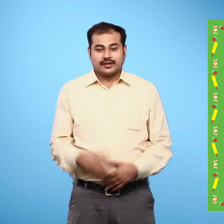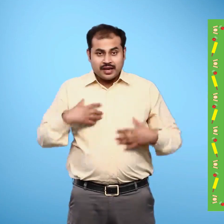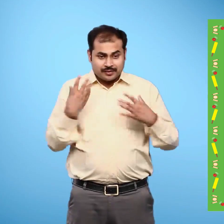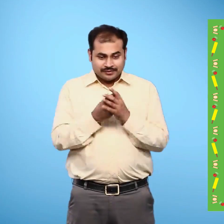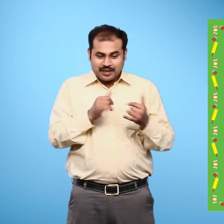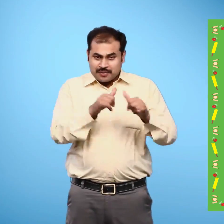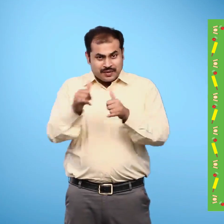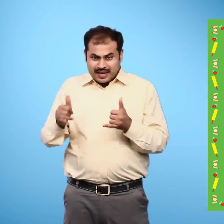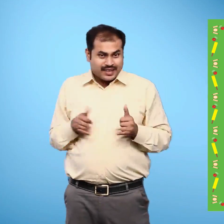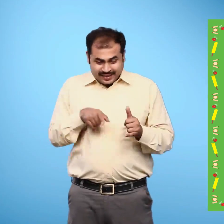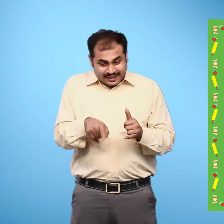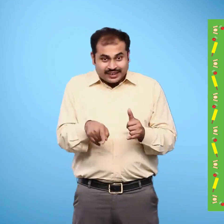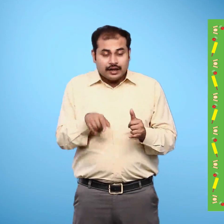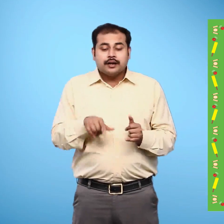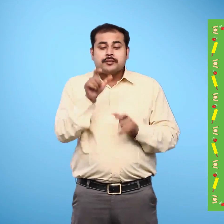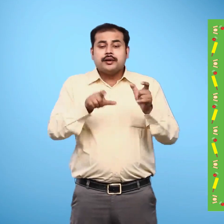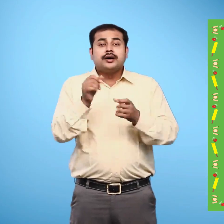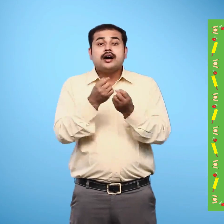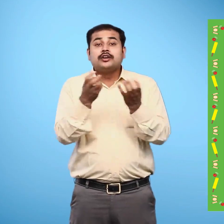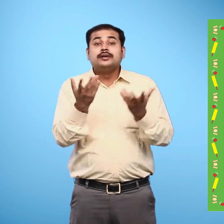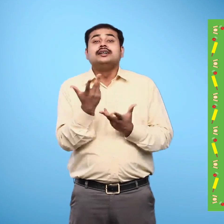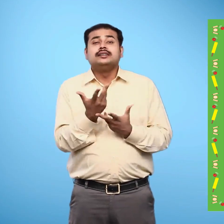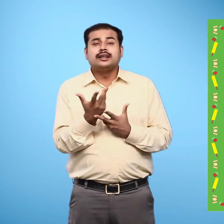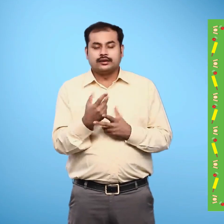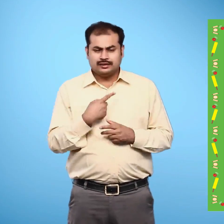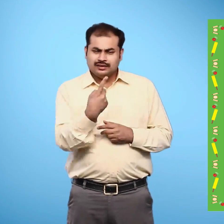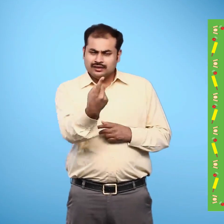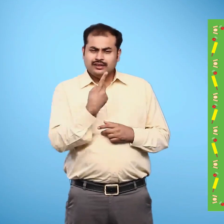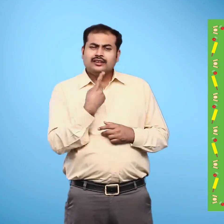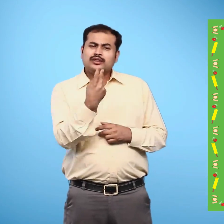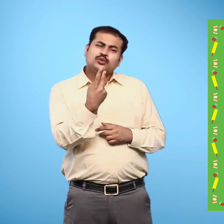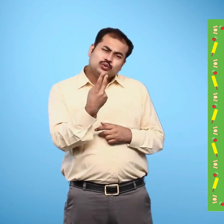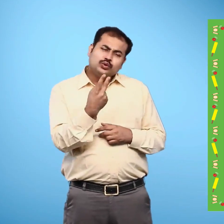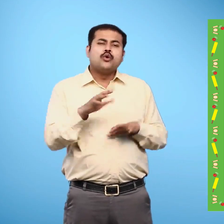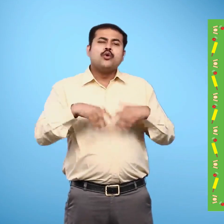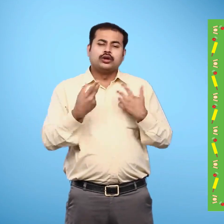This game can be played with 2 or 4 players.